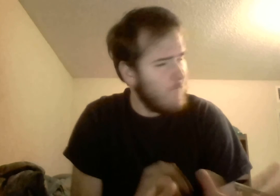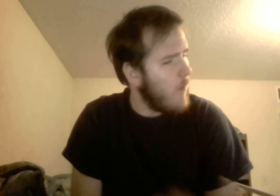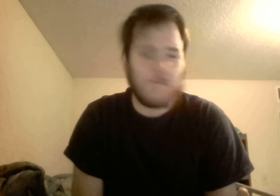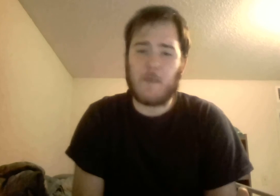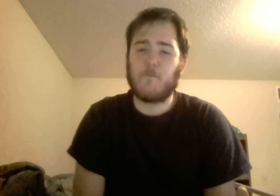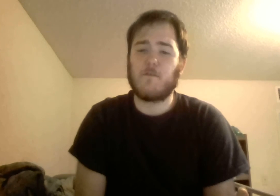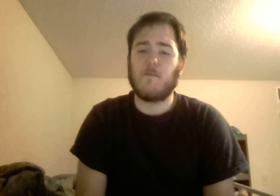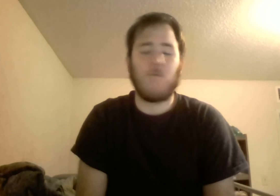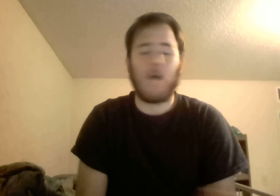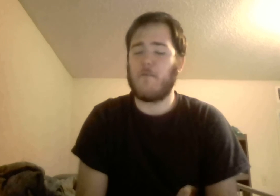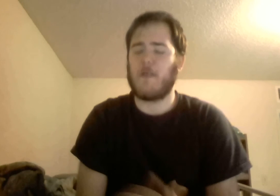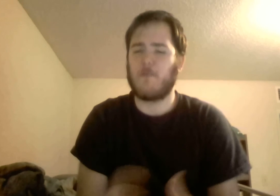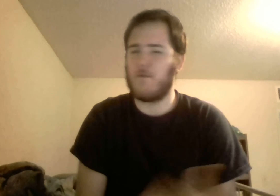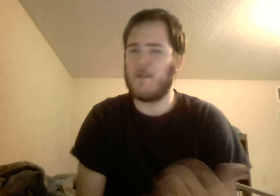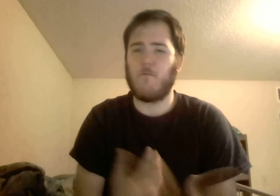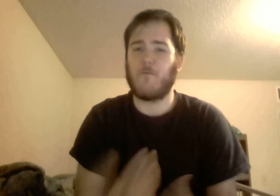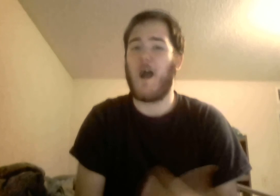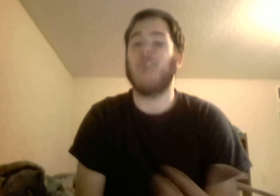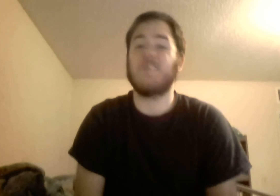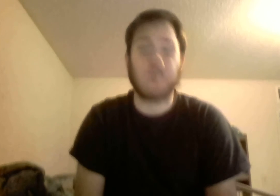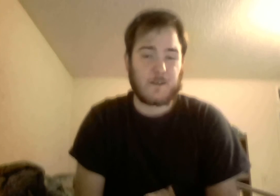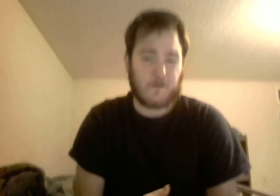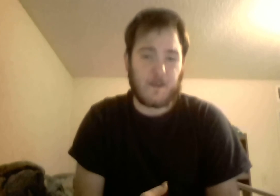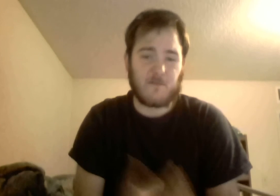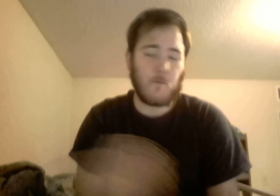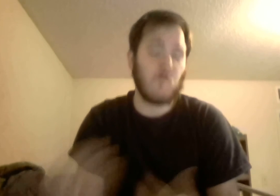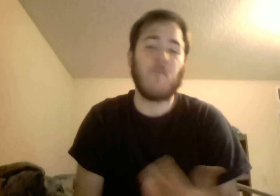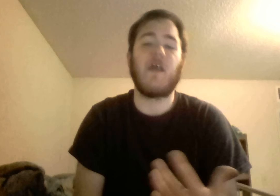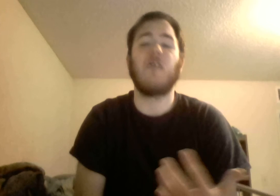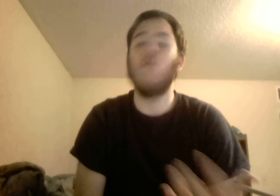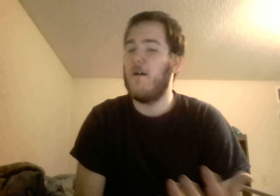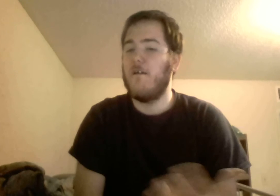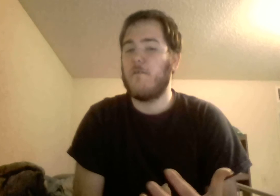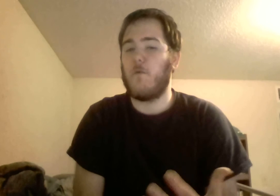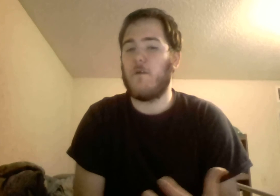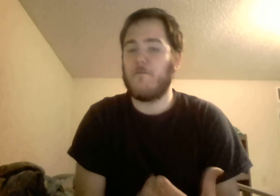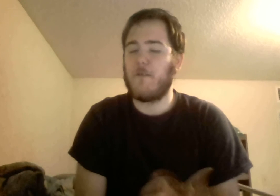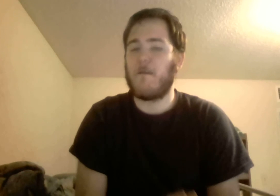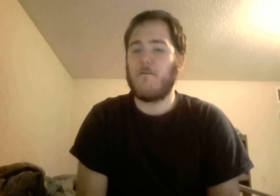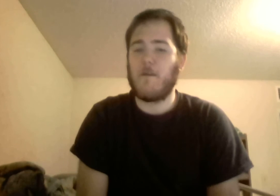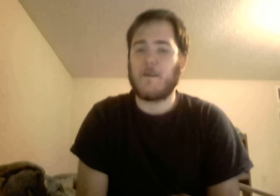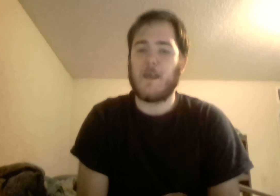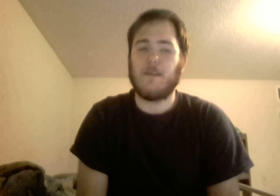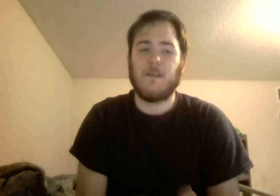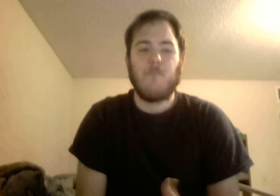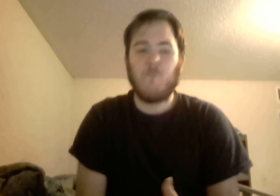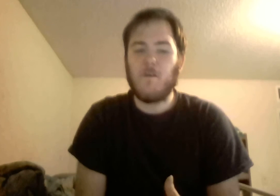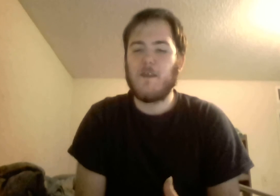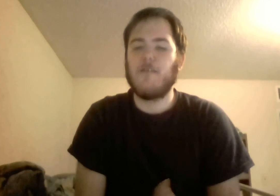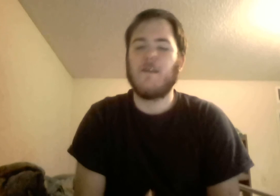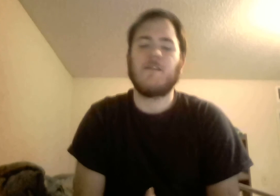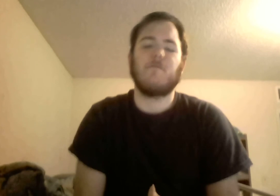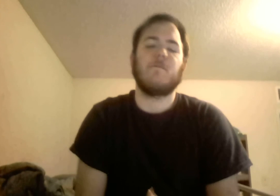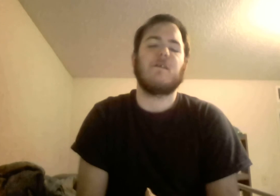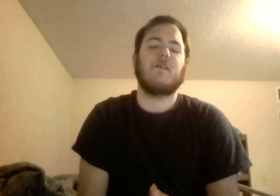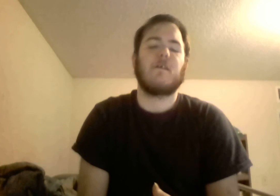both of the episodes, not every episode, get one that option, but one that could be. And think about them again, and well, again, take them because it's